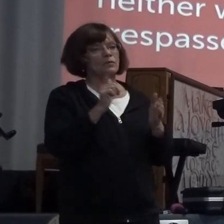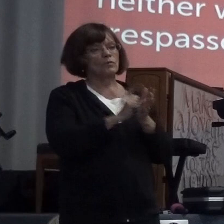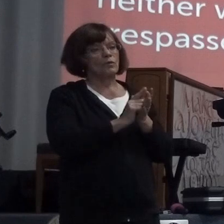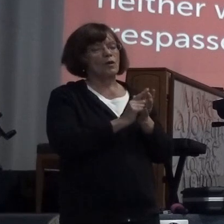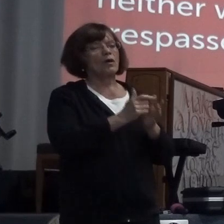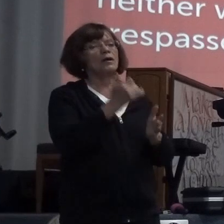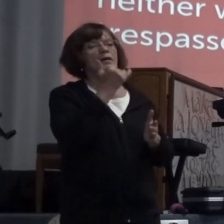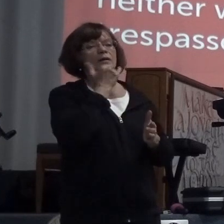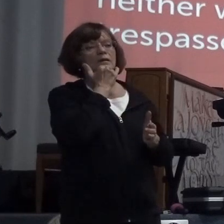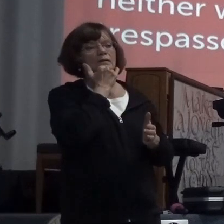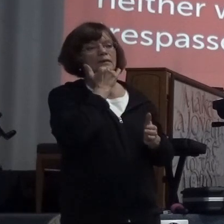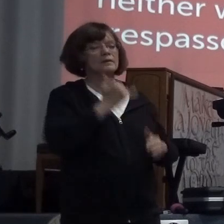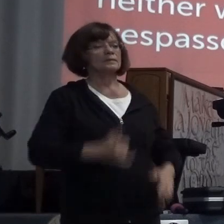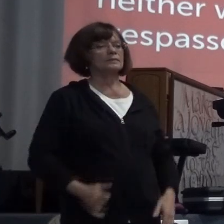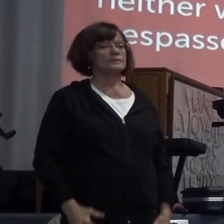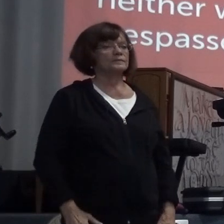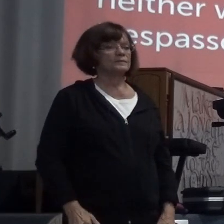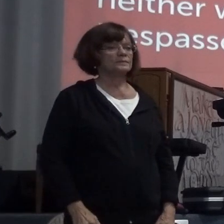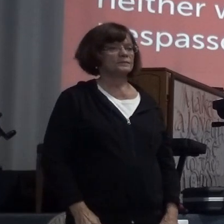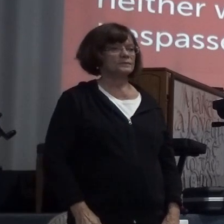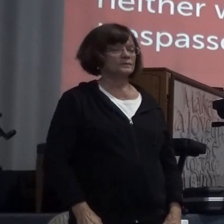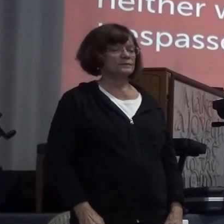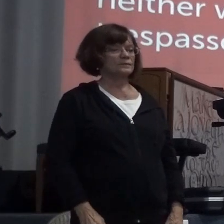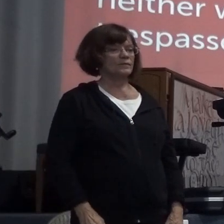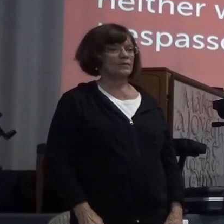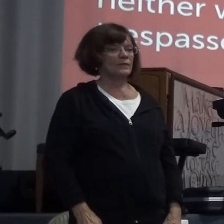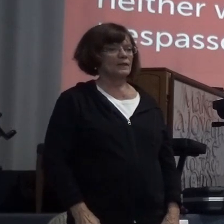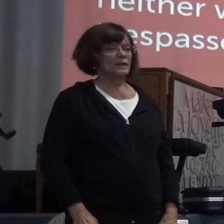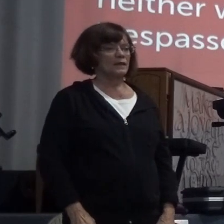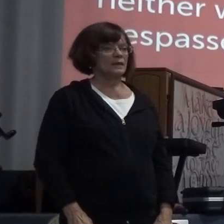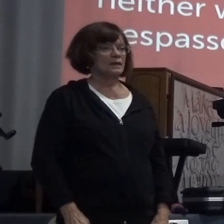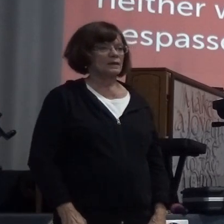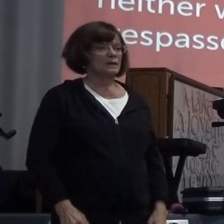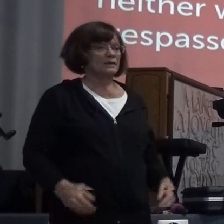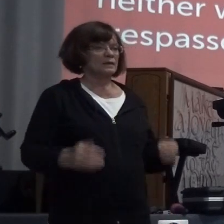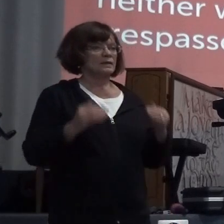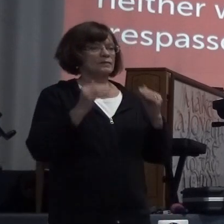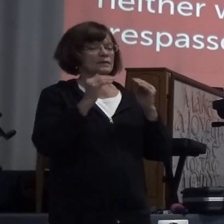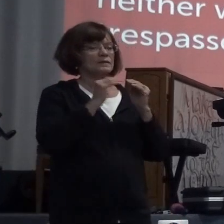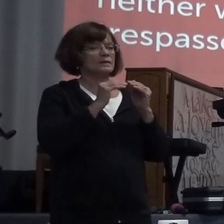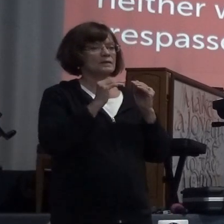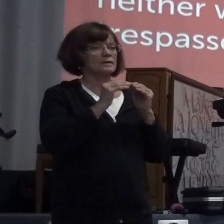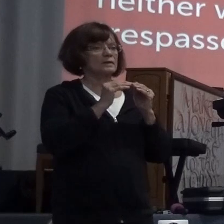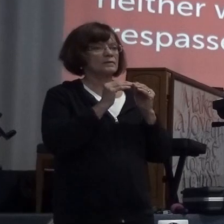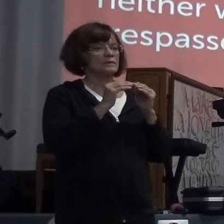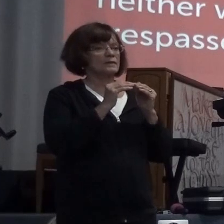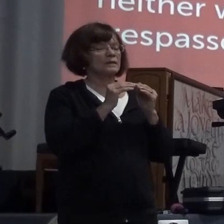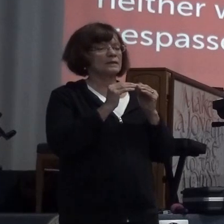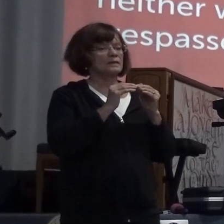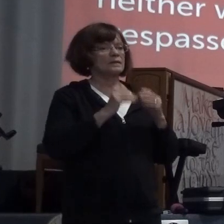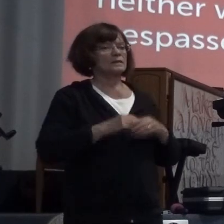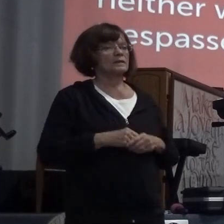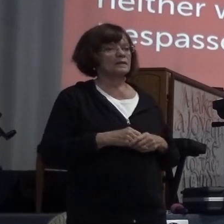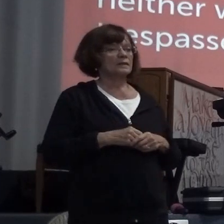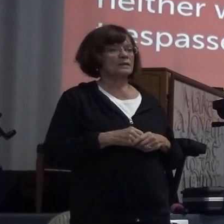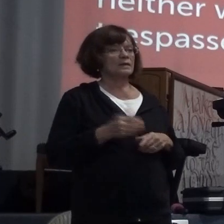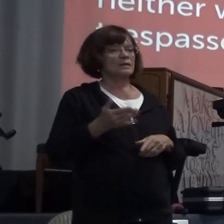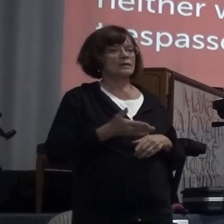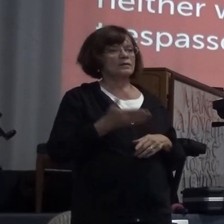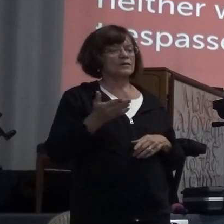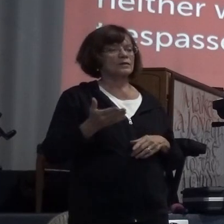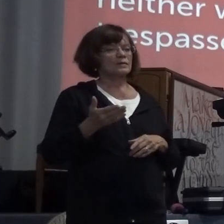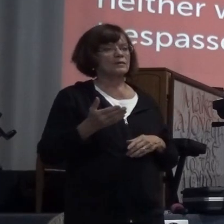in places of abuse. You know, think of even sexual abuse or anything like that. We don't want them put in that position